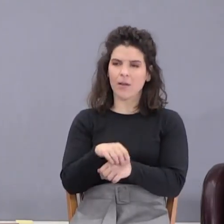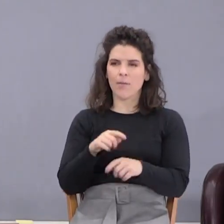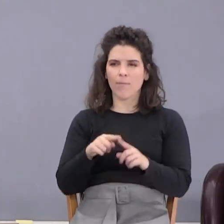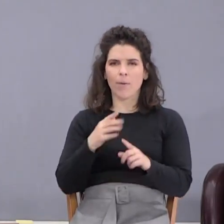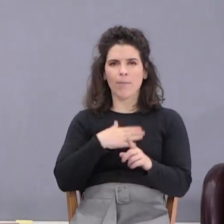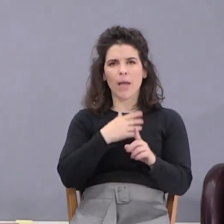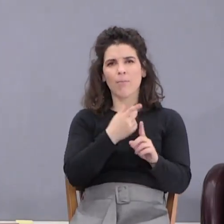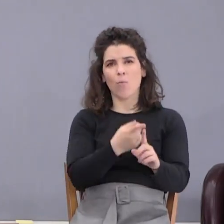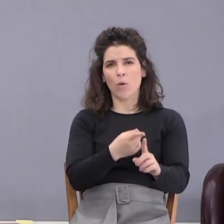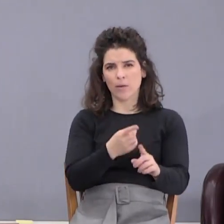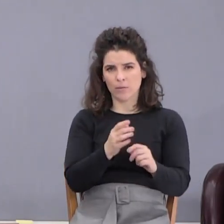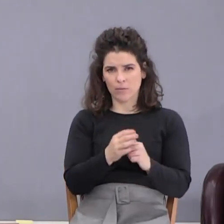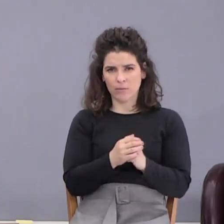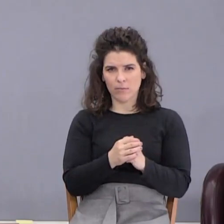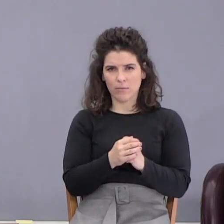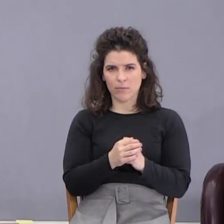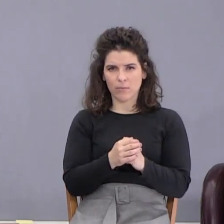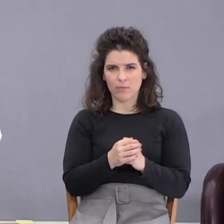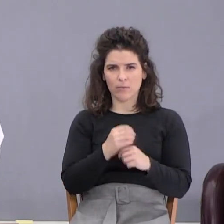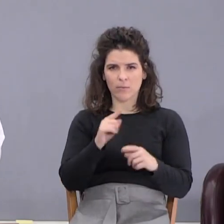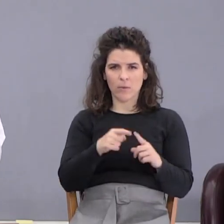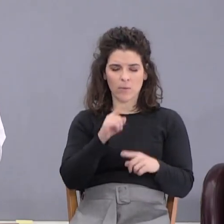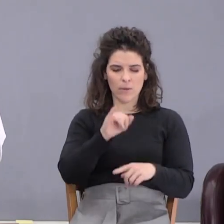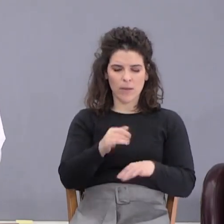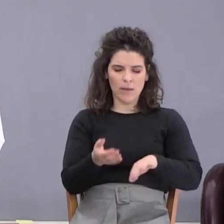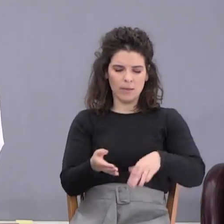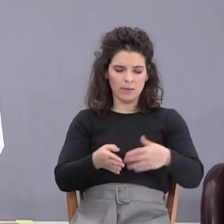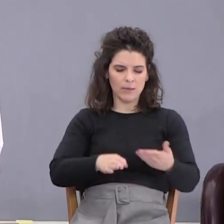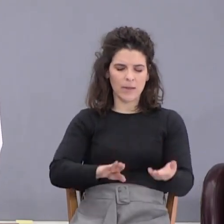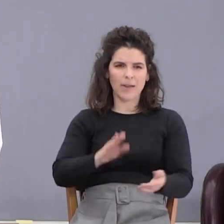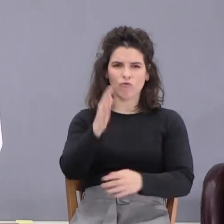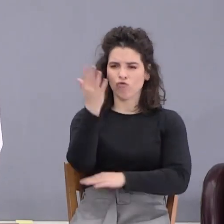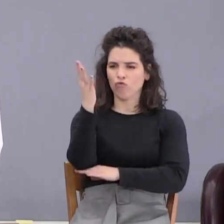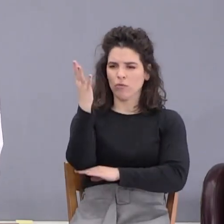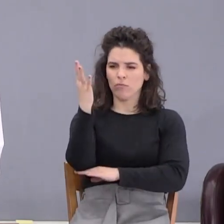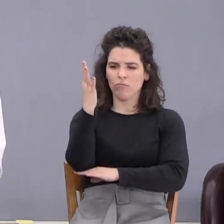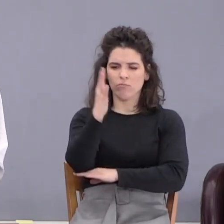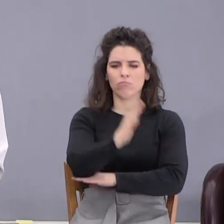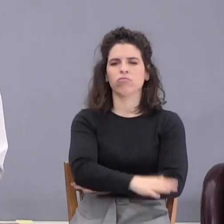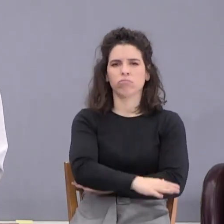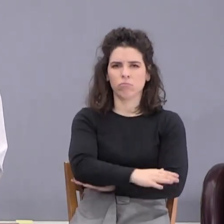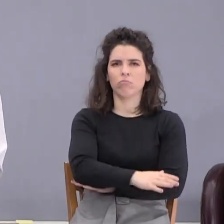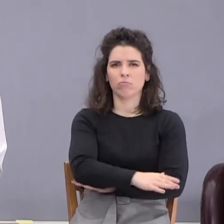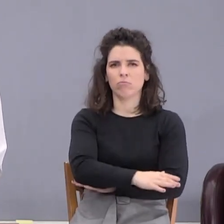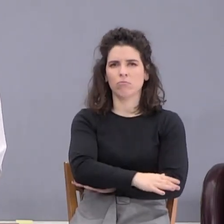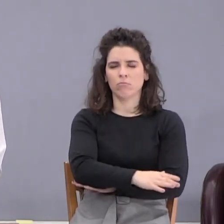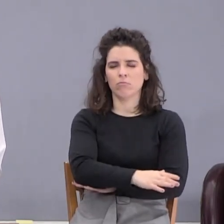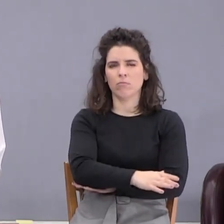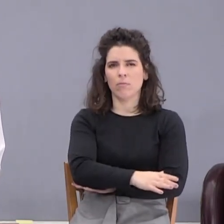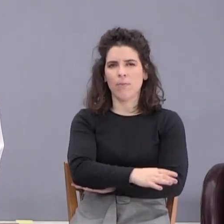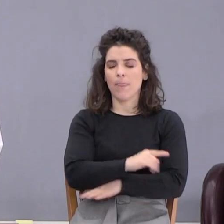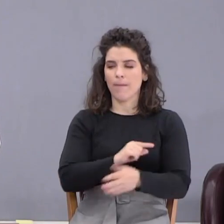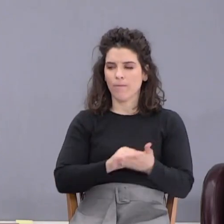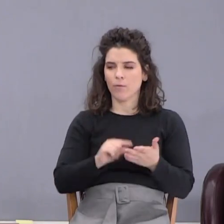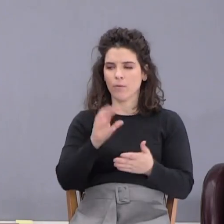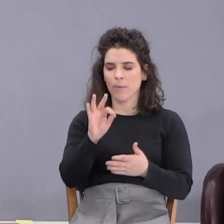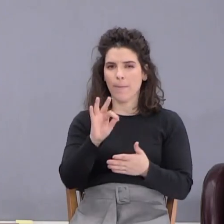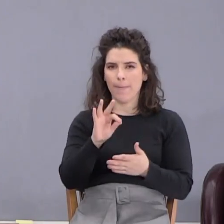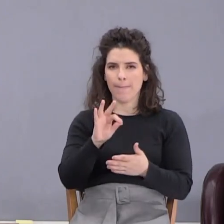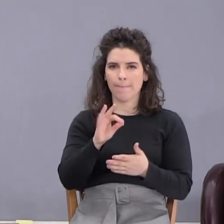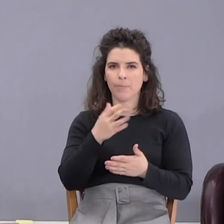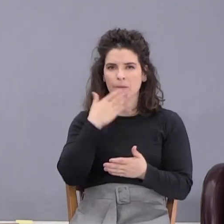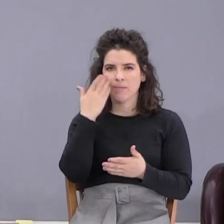here's my point. So when that dead tree trunk gets verse 9, the scent